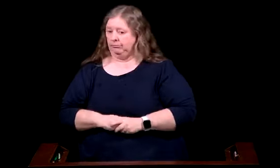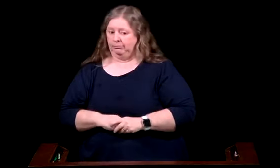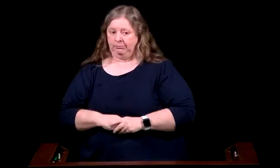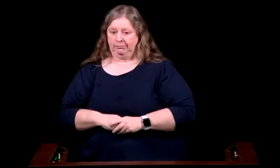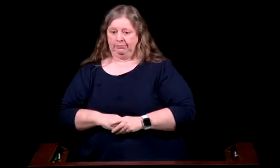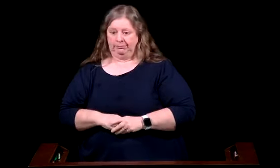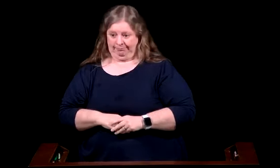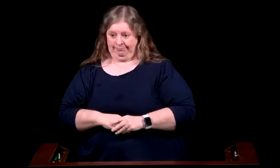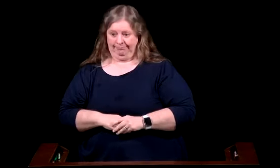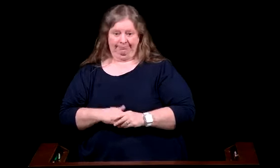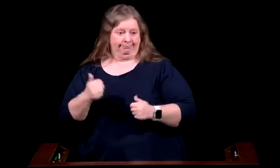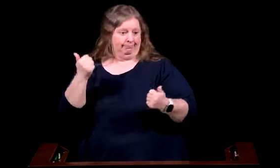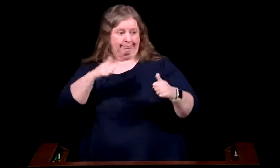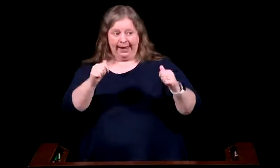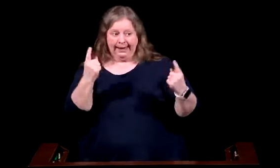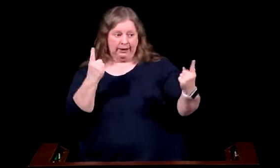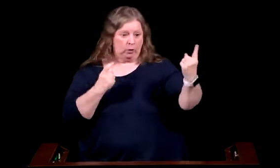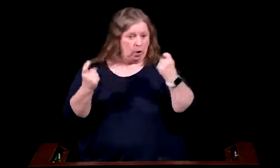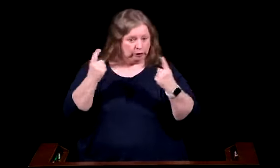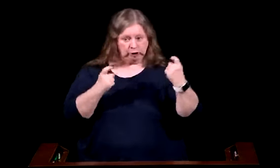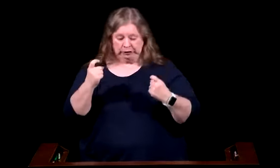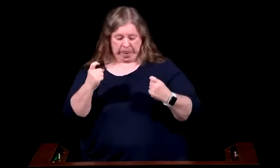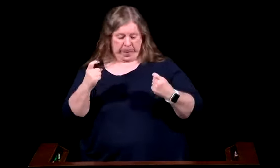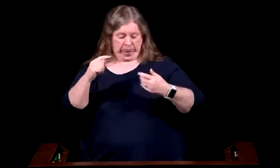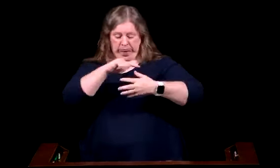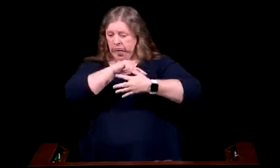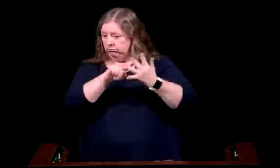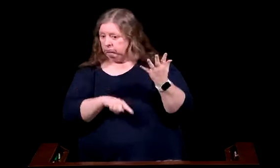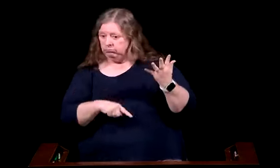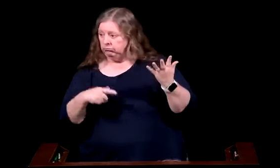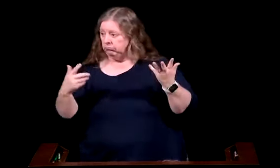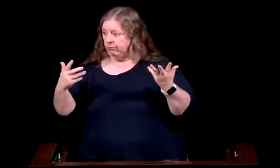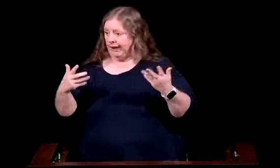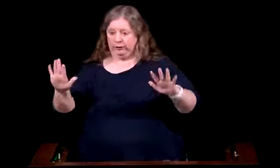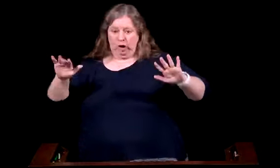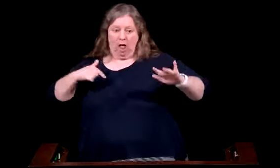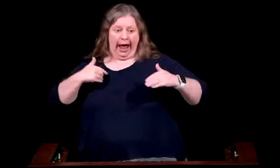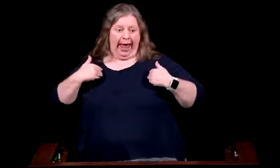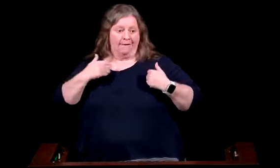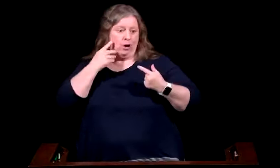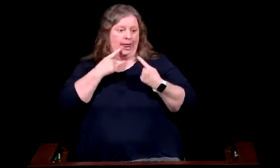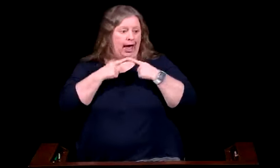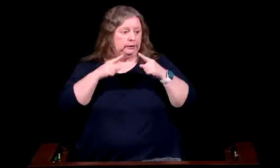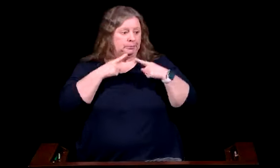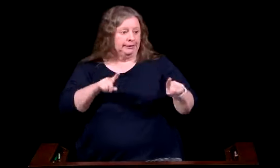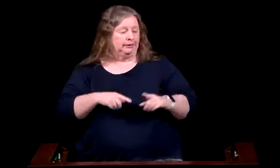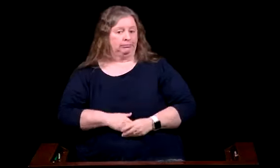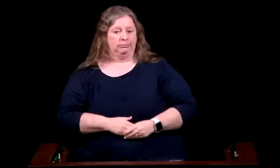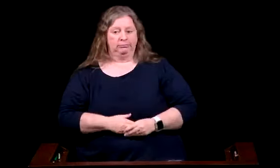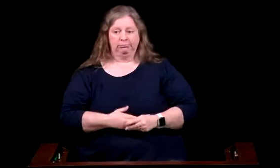gather. All right. Any questions about those announcements? That's all I have for announcements today.